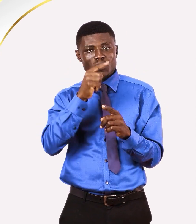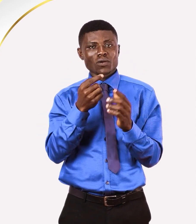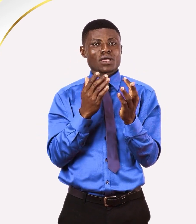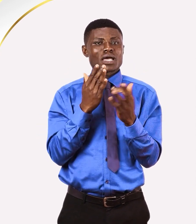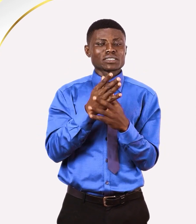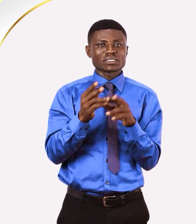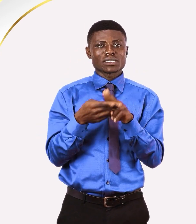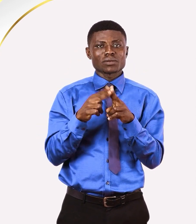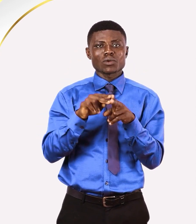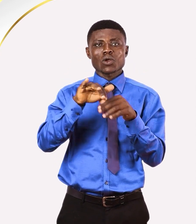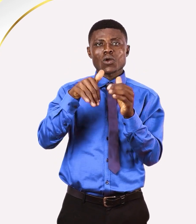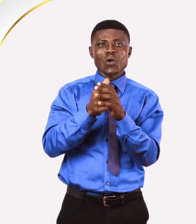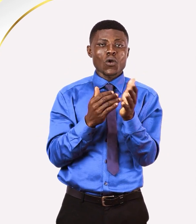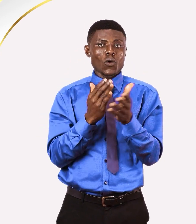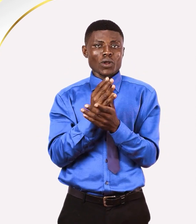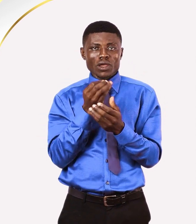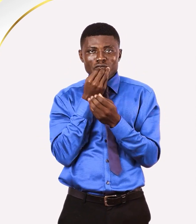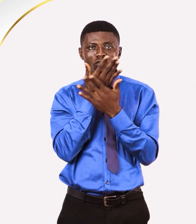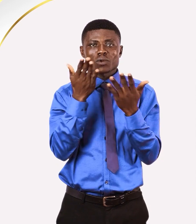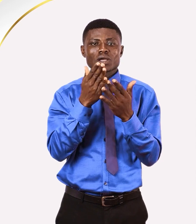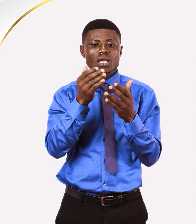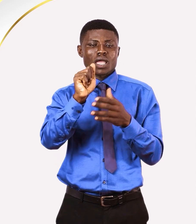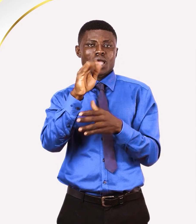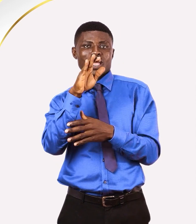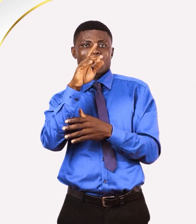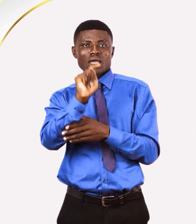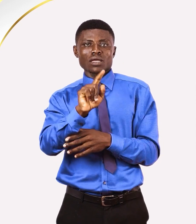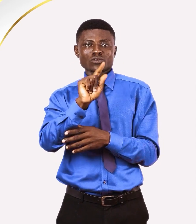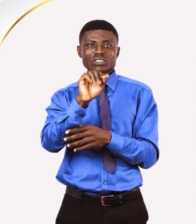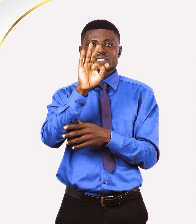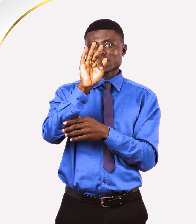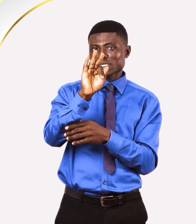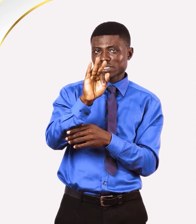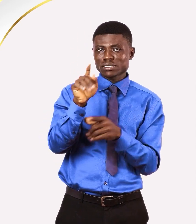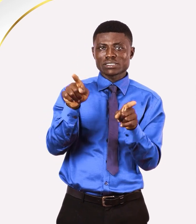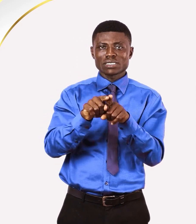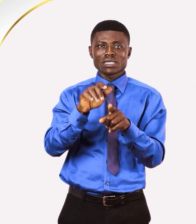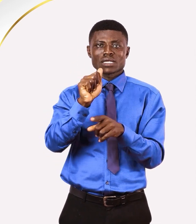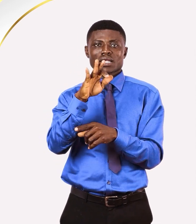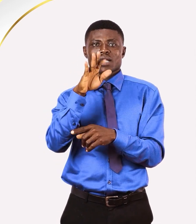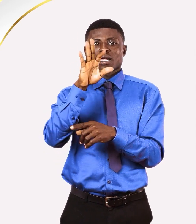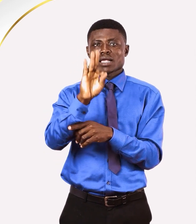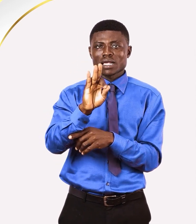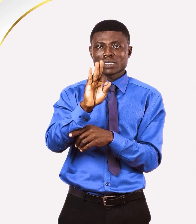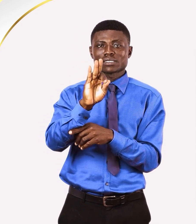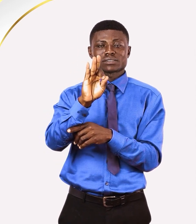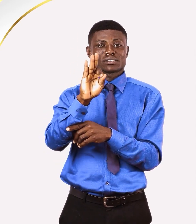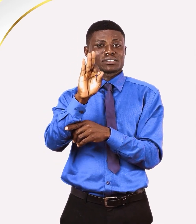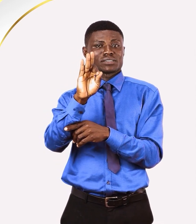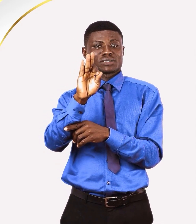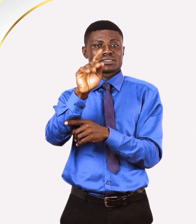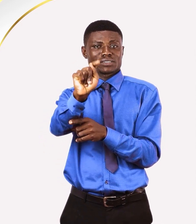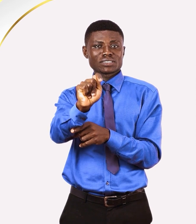for access to information under the Right to Information Act 2019. Act